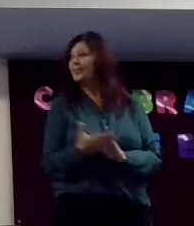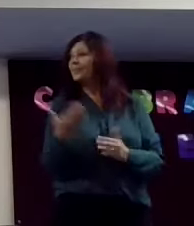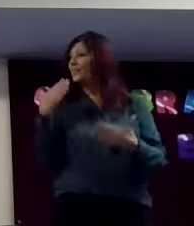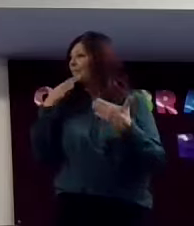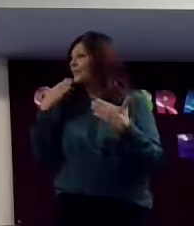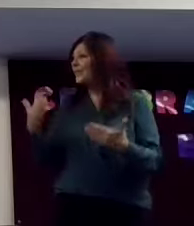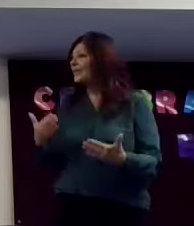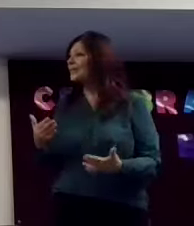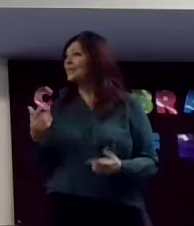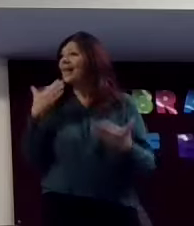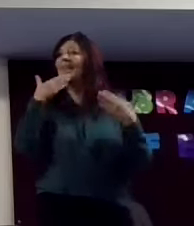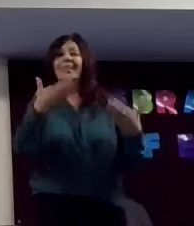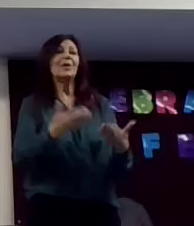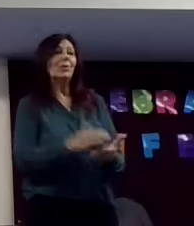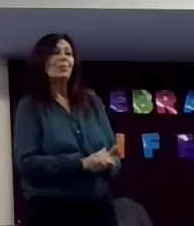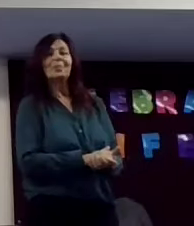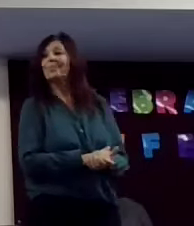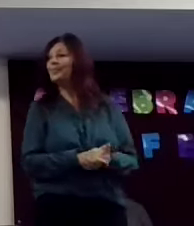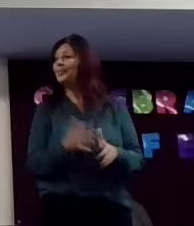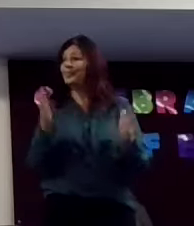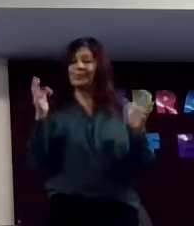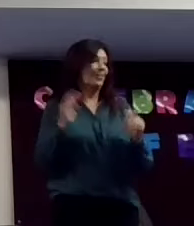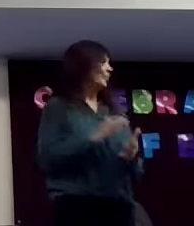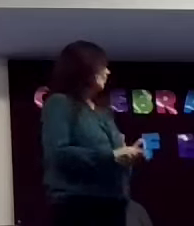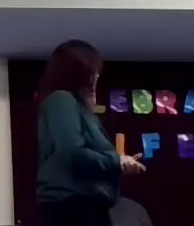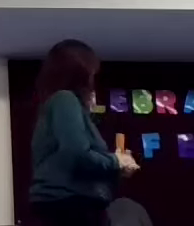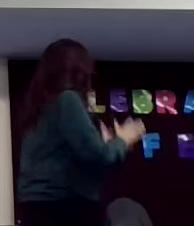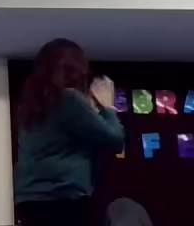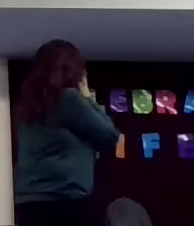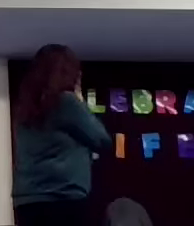Okay, thank you very much.